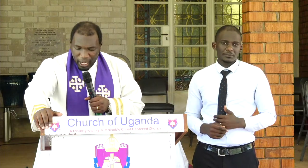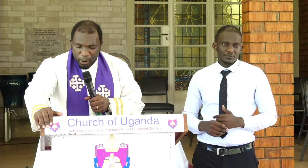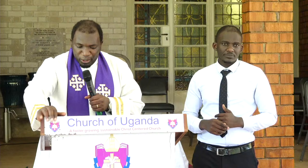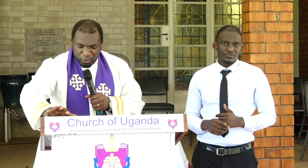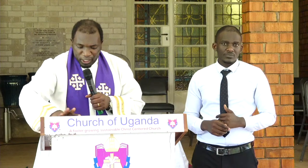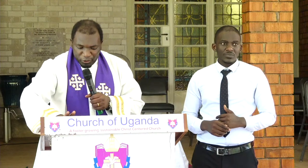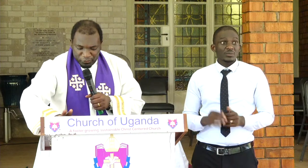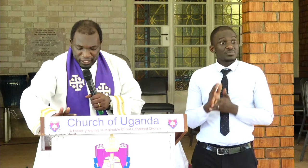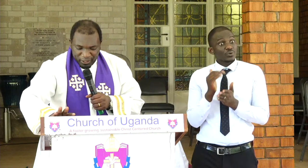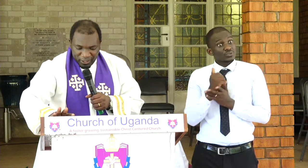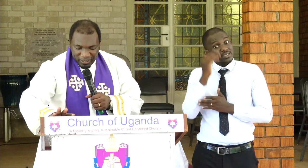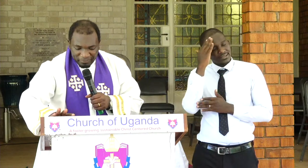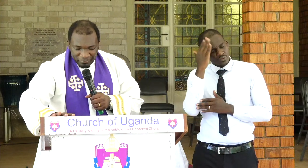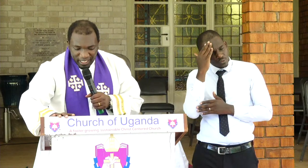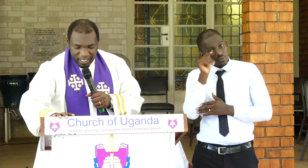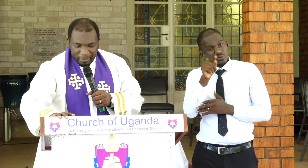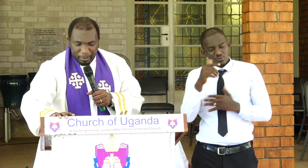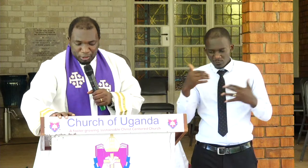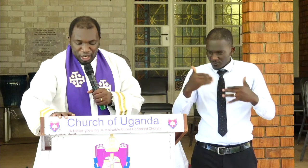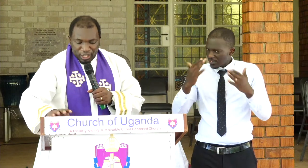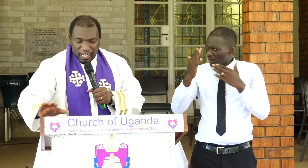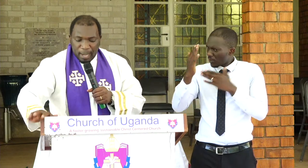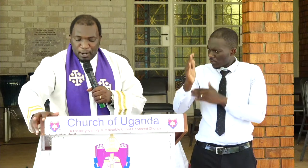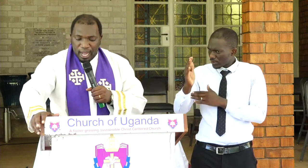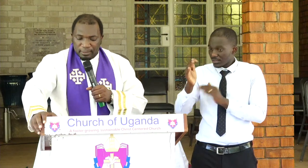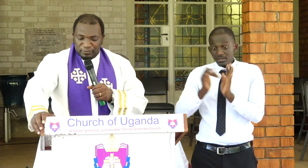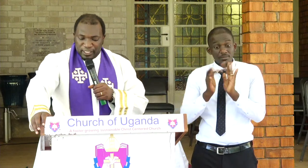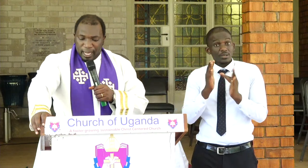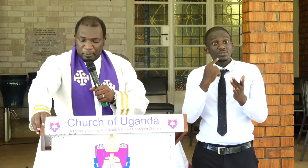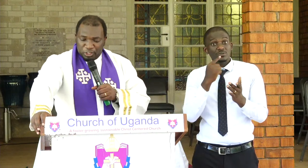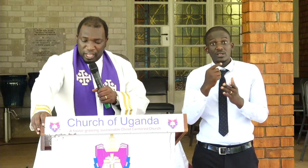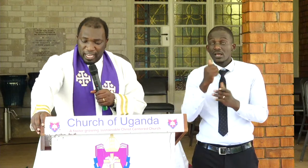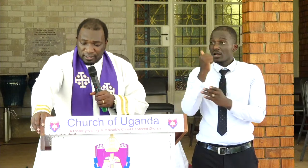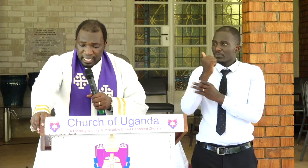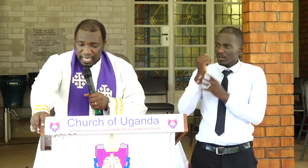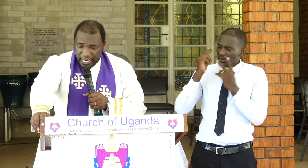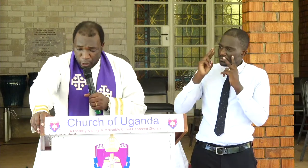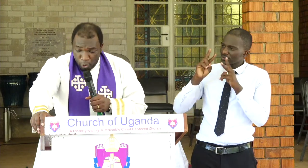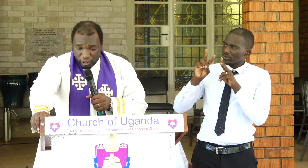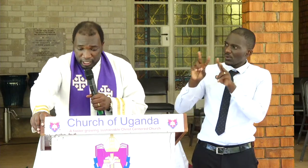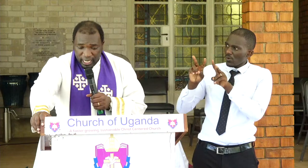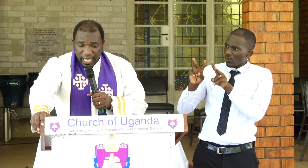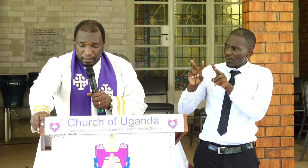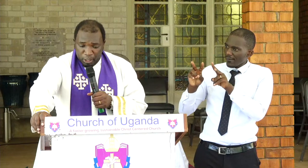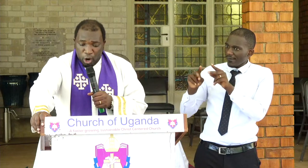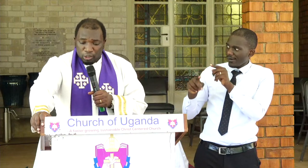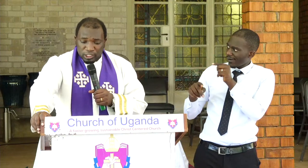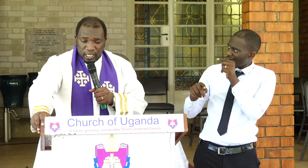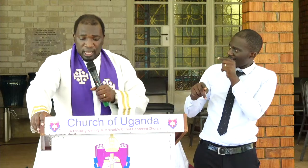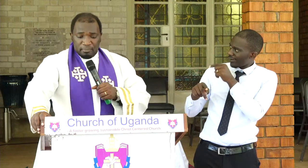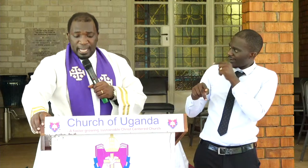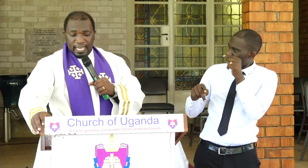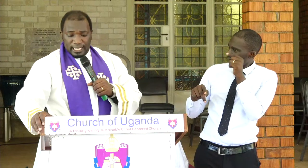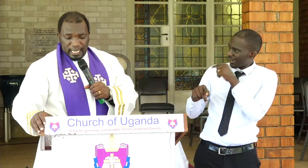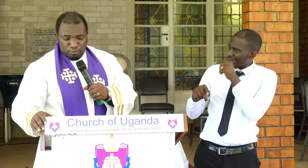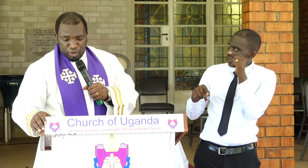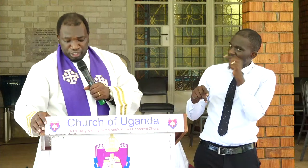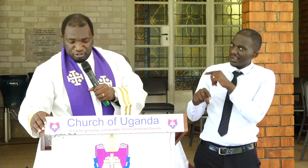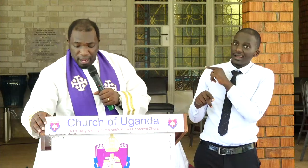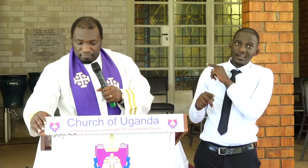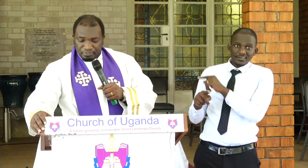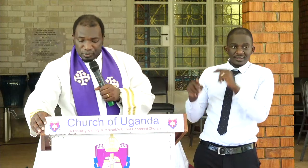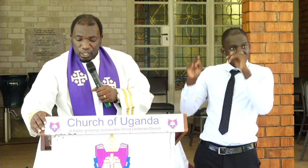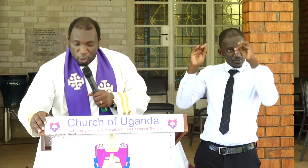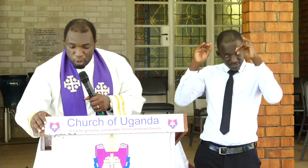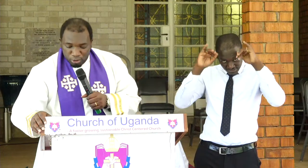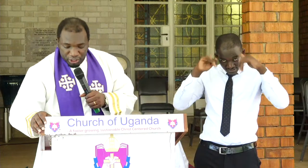For now I know that you fear God. The Bible says, and Abraham lifted up his eyes and look, and behold, behind him was a